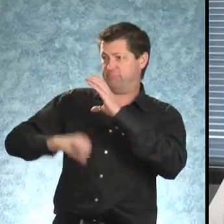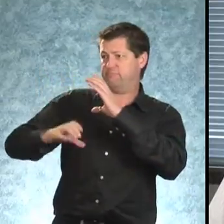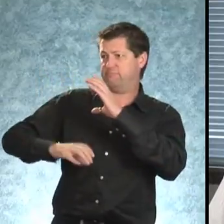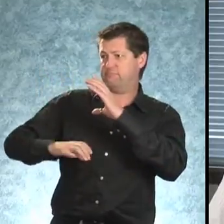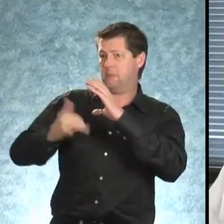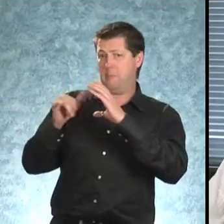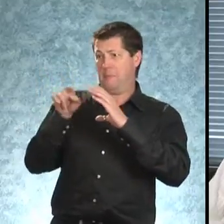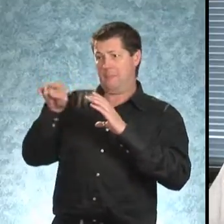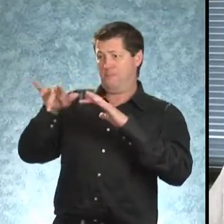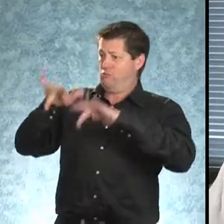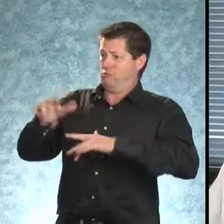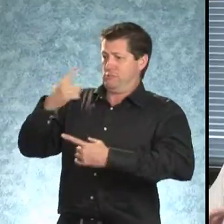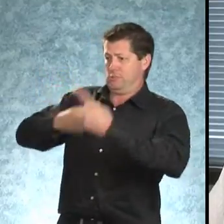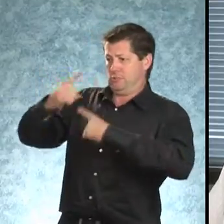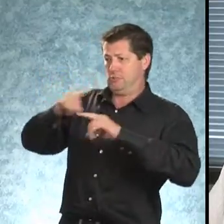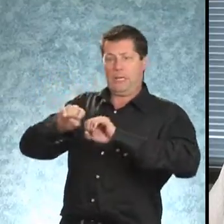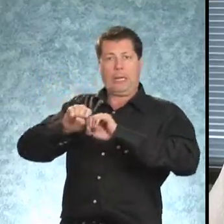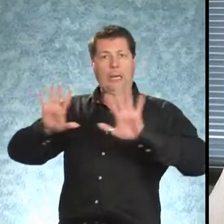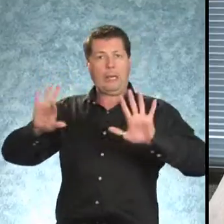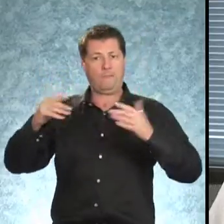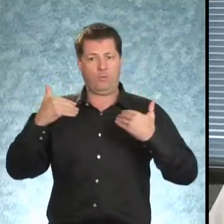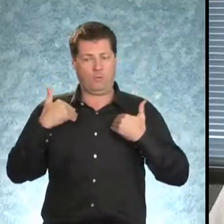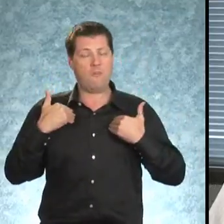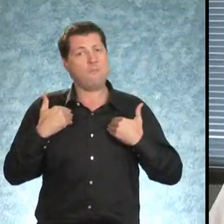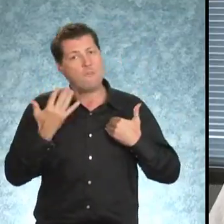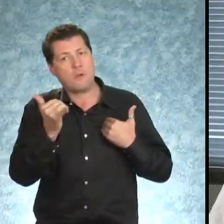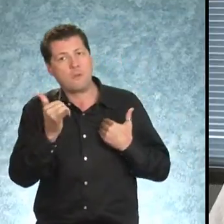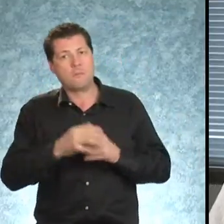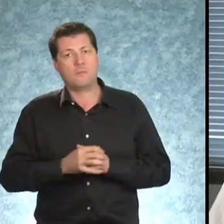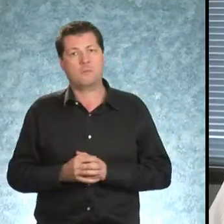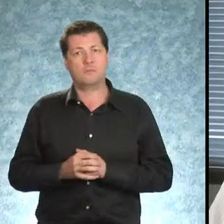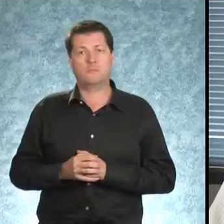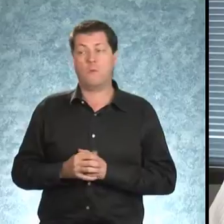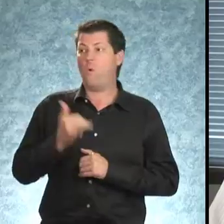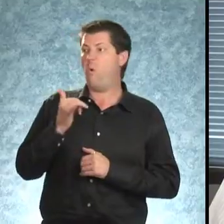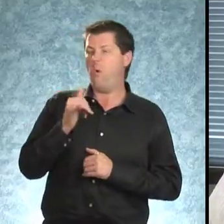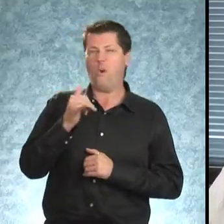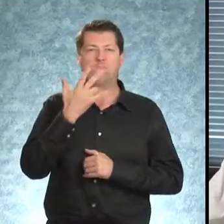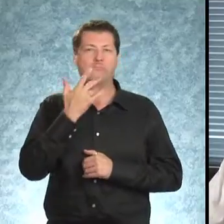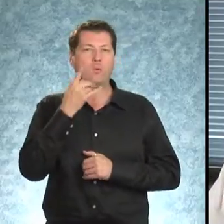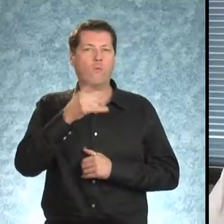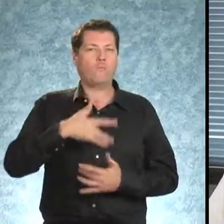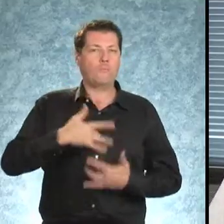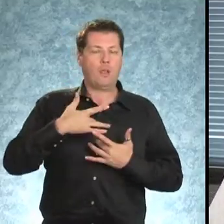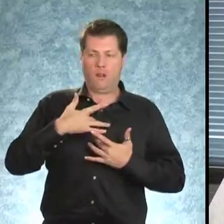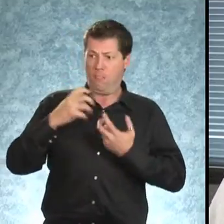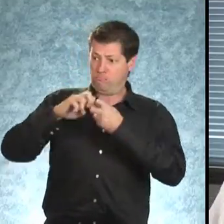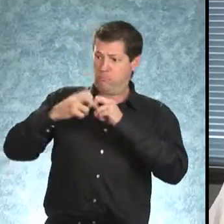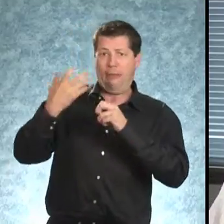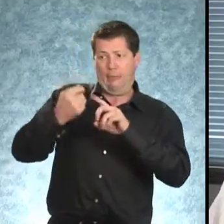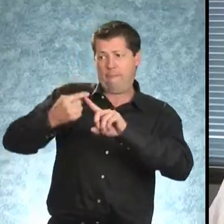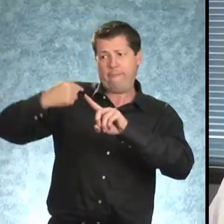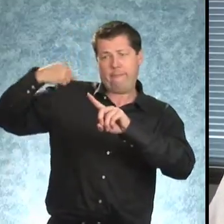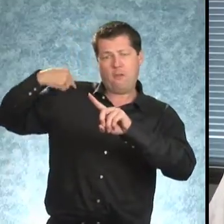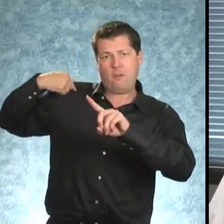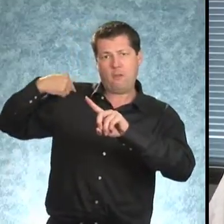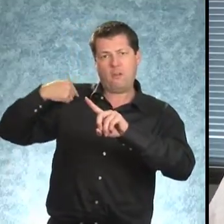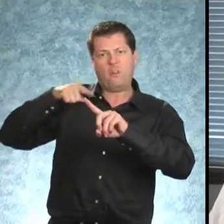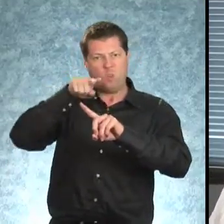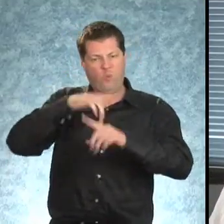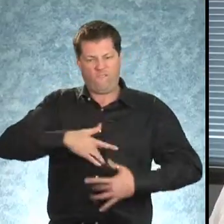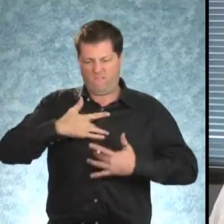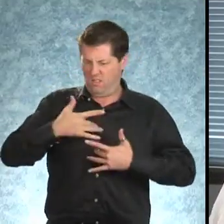in which they're failing to articulate their point of view to you, or it might be an ongoing issue that you believe you've